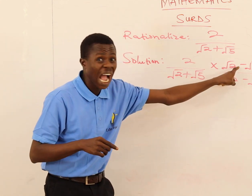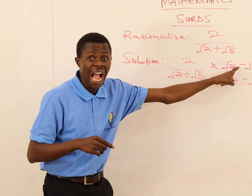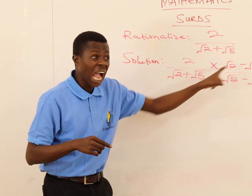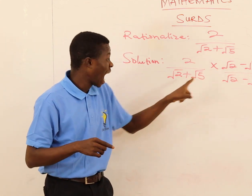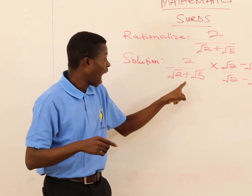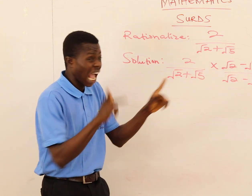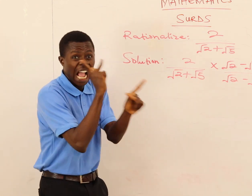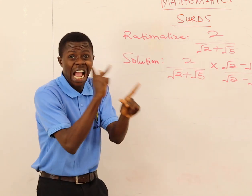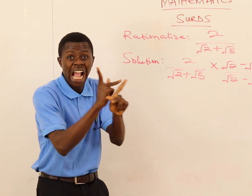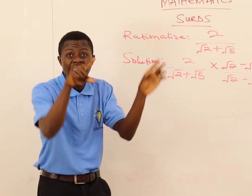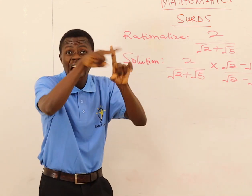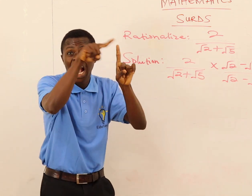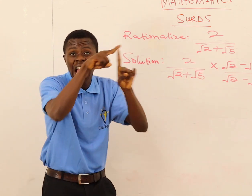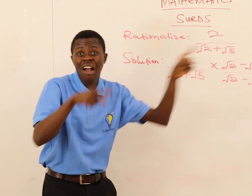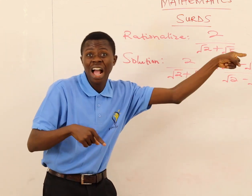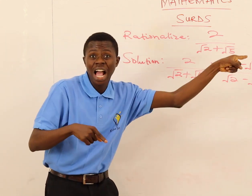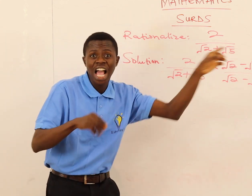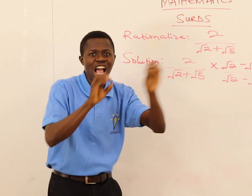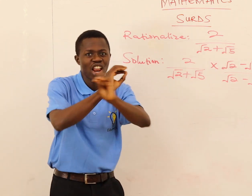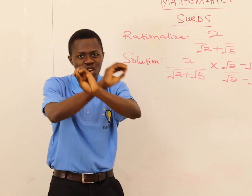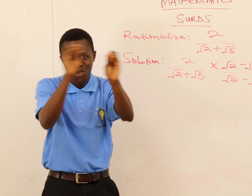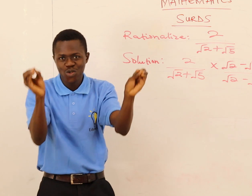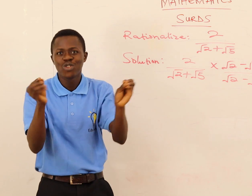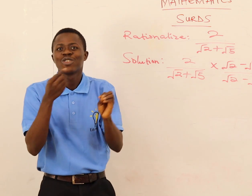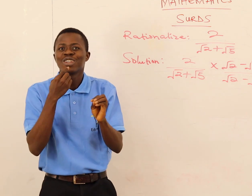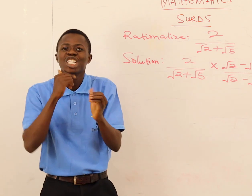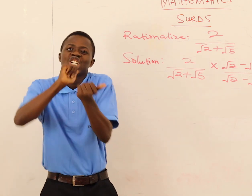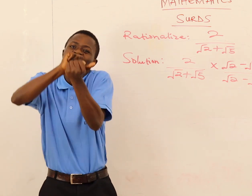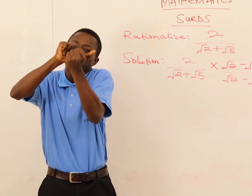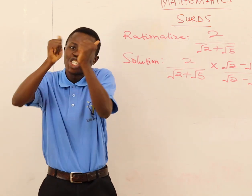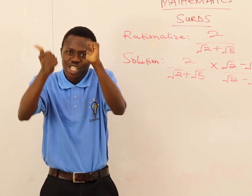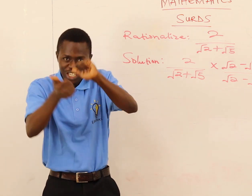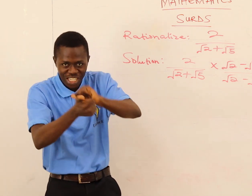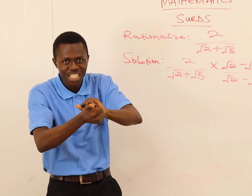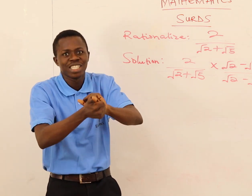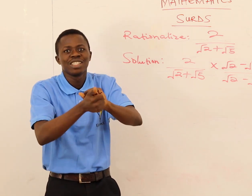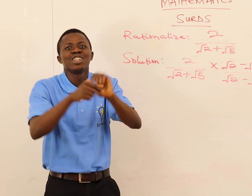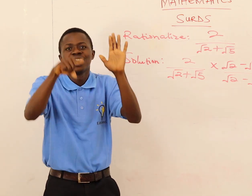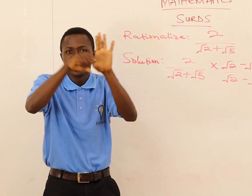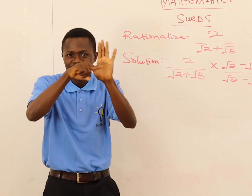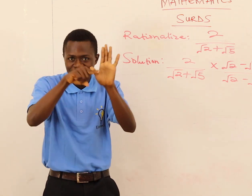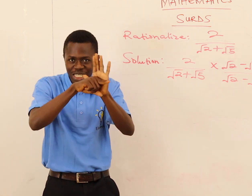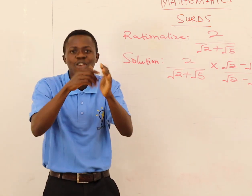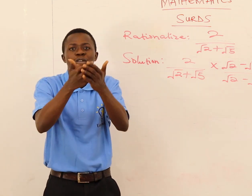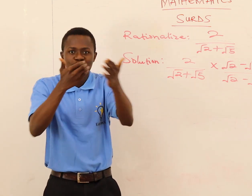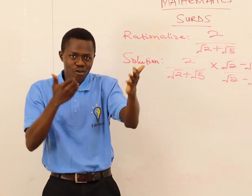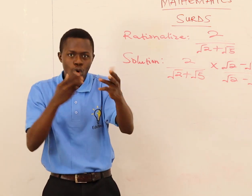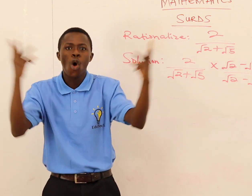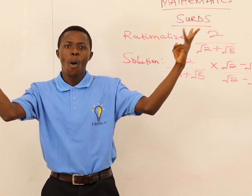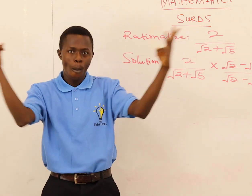So you can see that the sign on the other side is different from